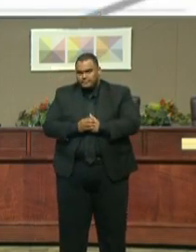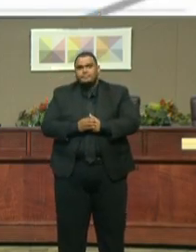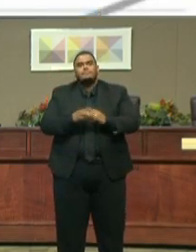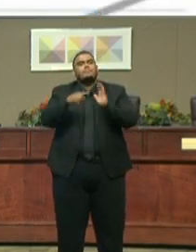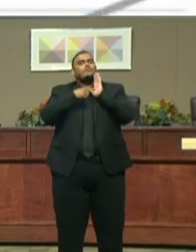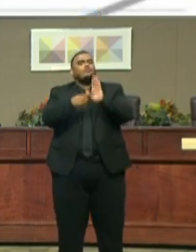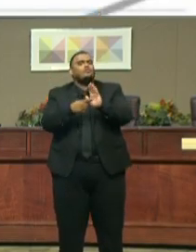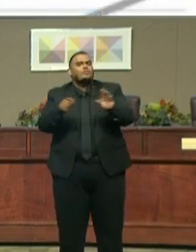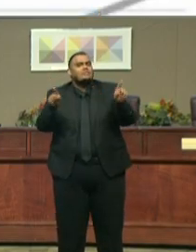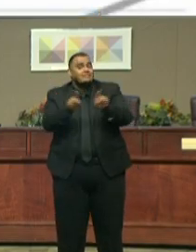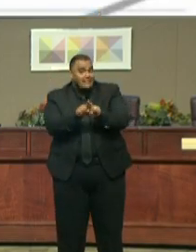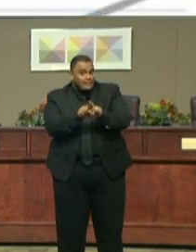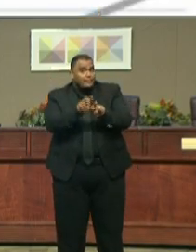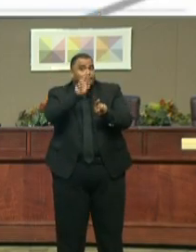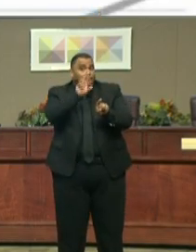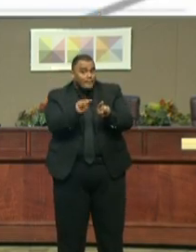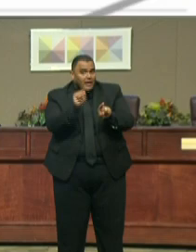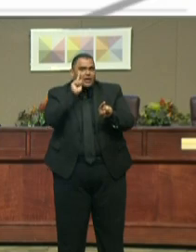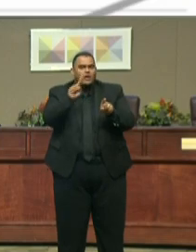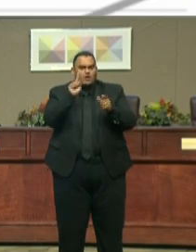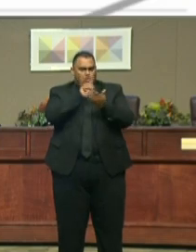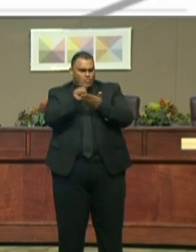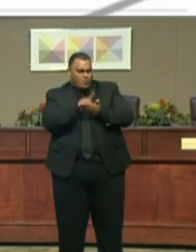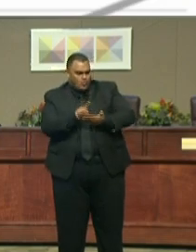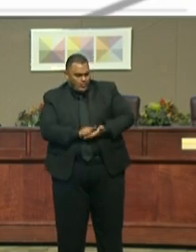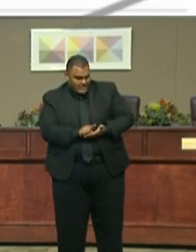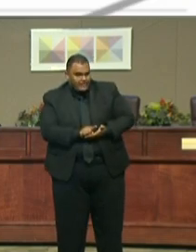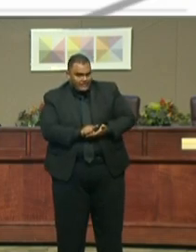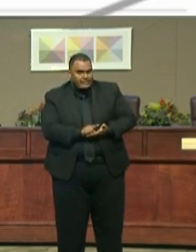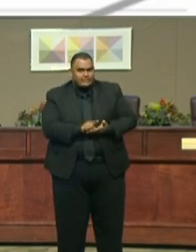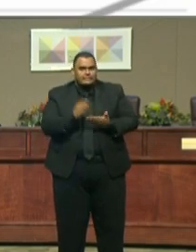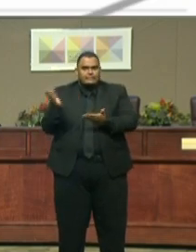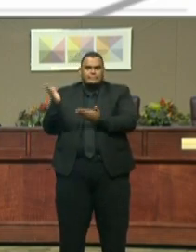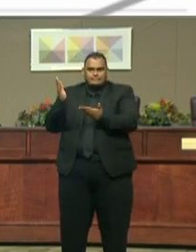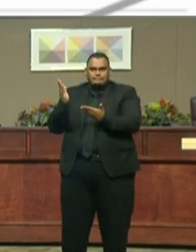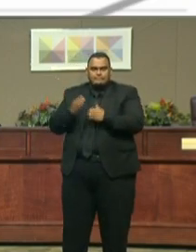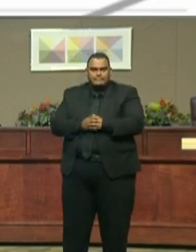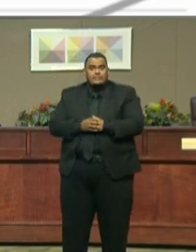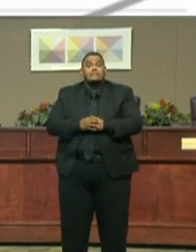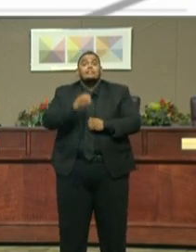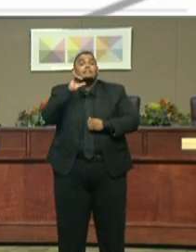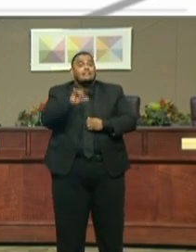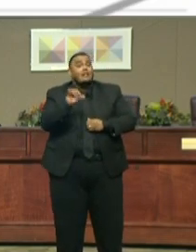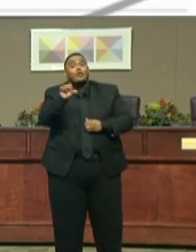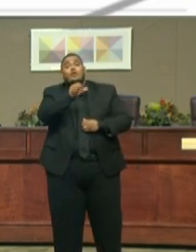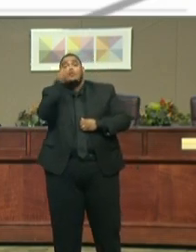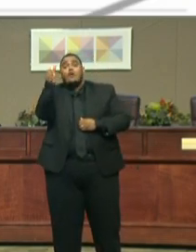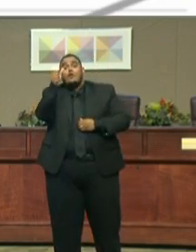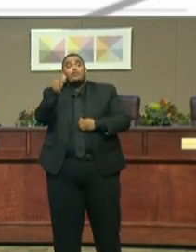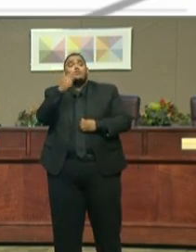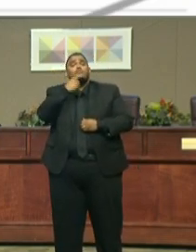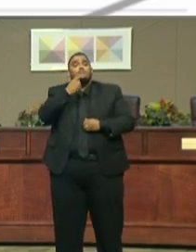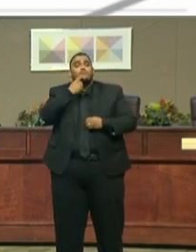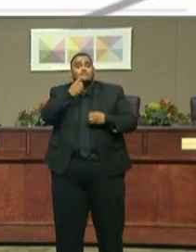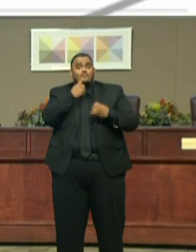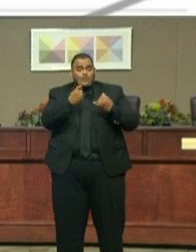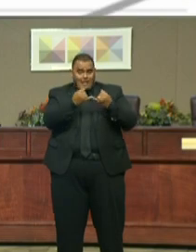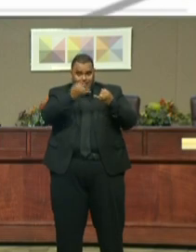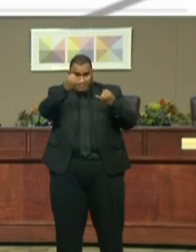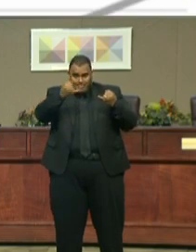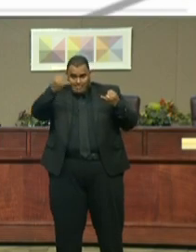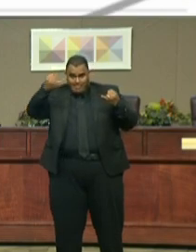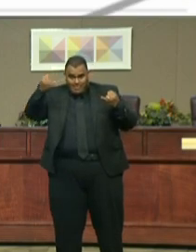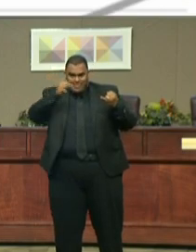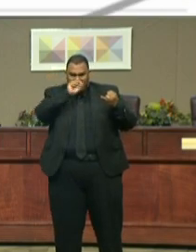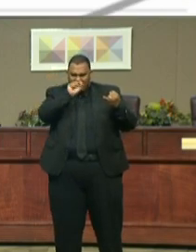weekly show, so that you can see a dotted line indicates what is the